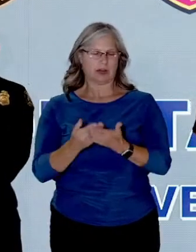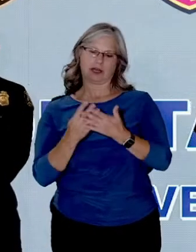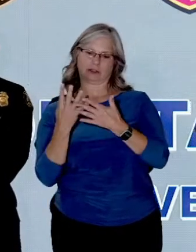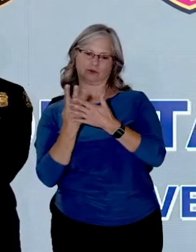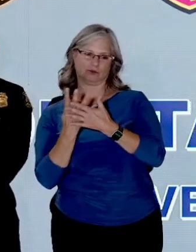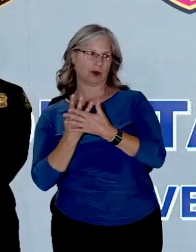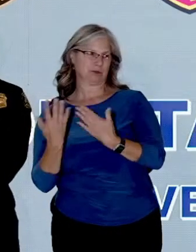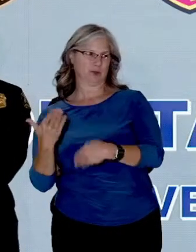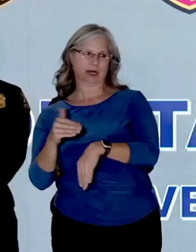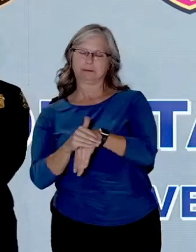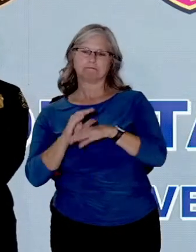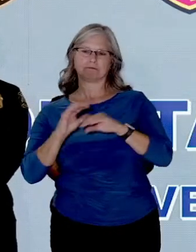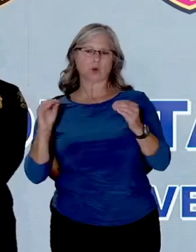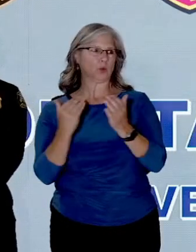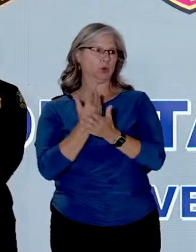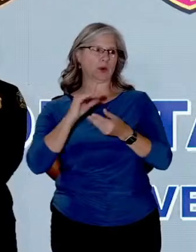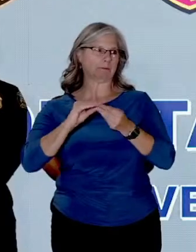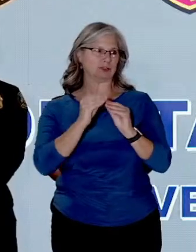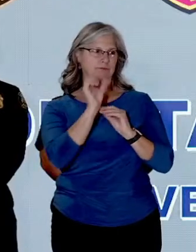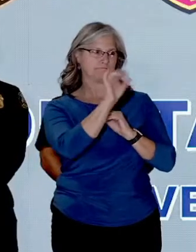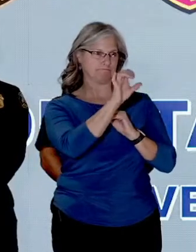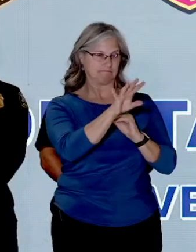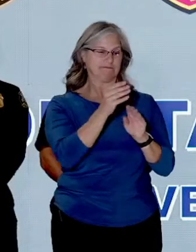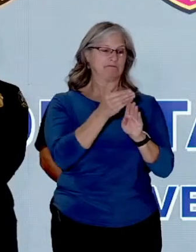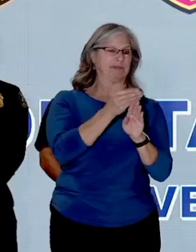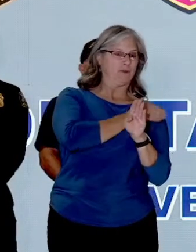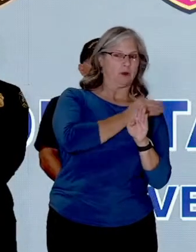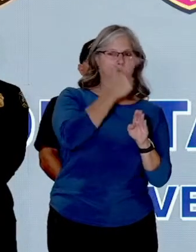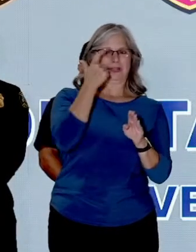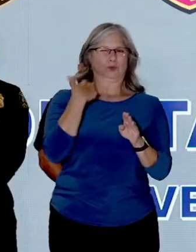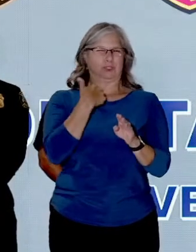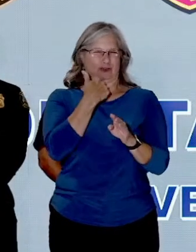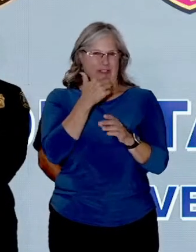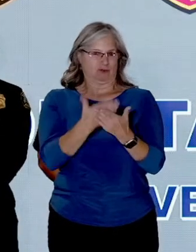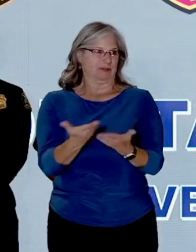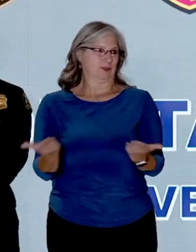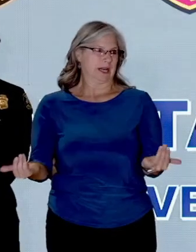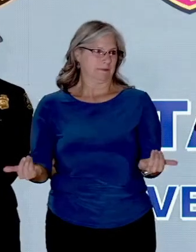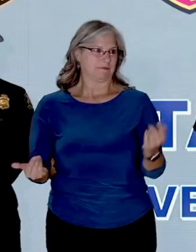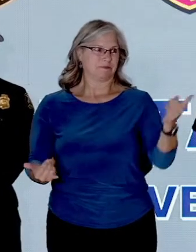tonight. So I don't have any numbers to report previous to that because we just got here today.